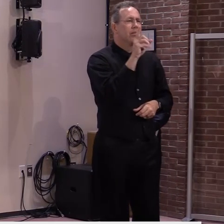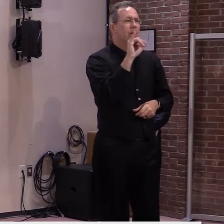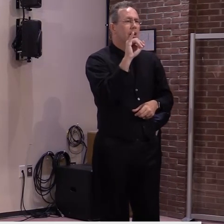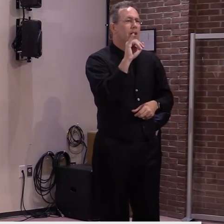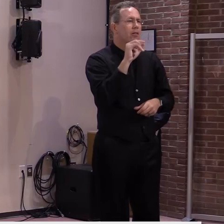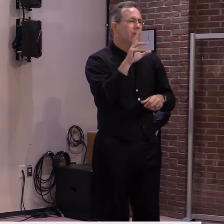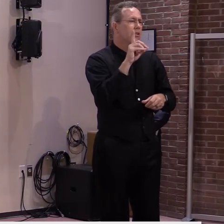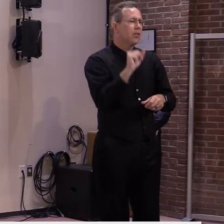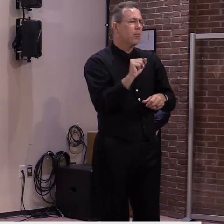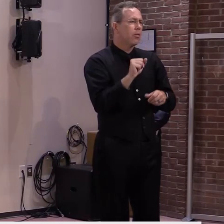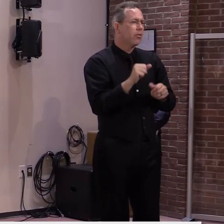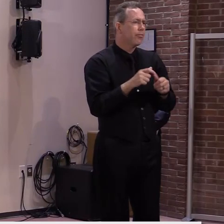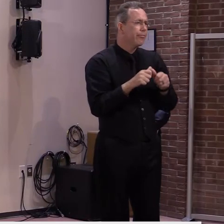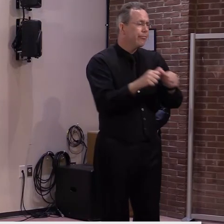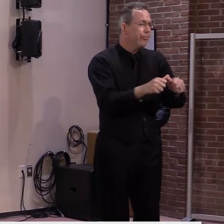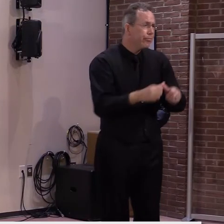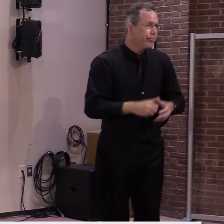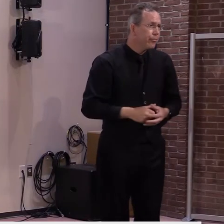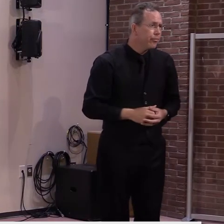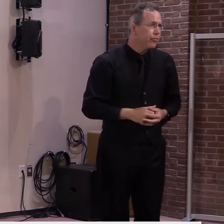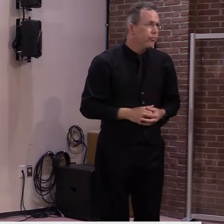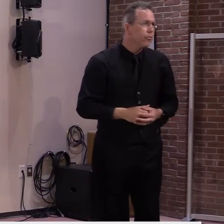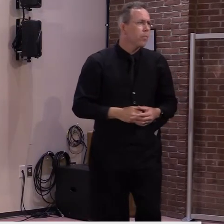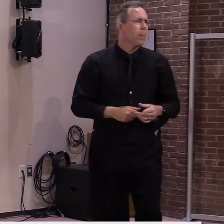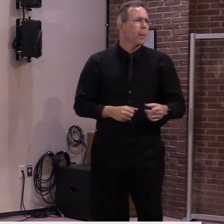an excellent response. And thank you, Governor.